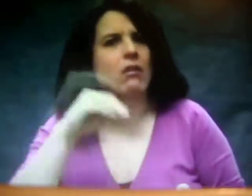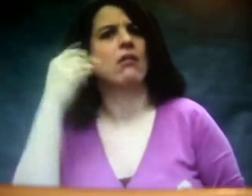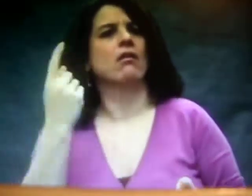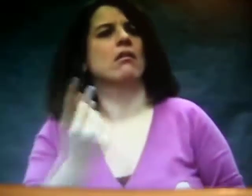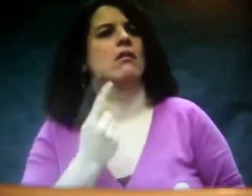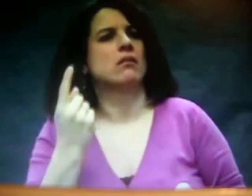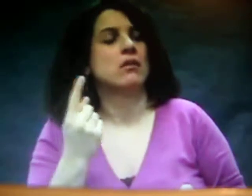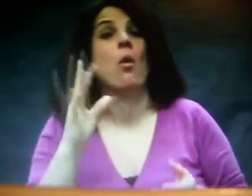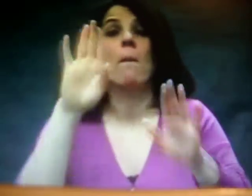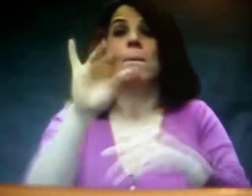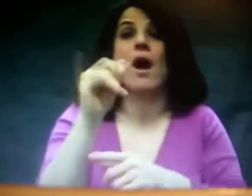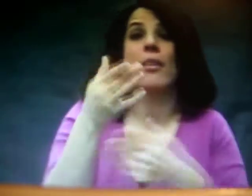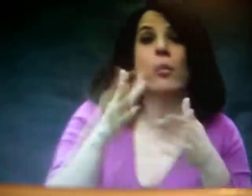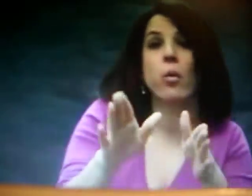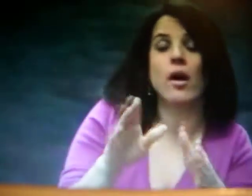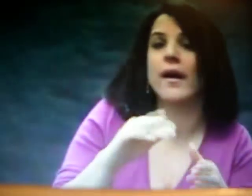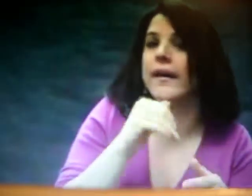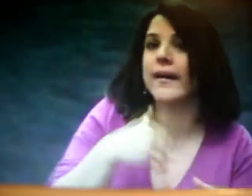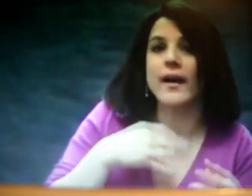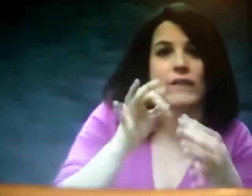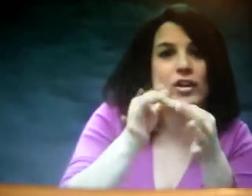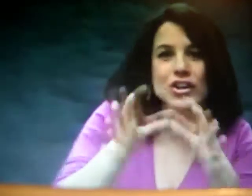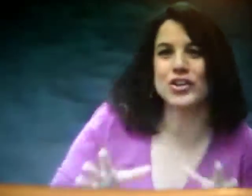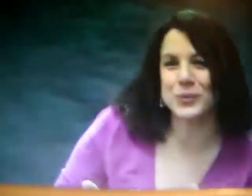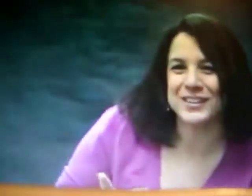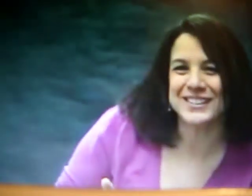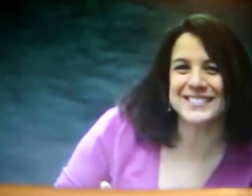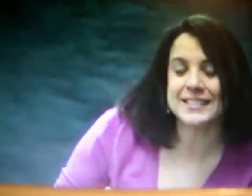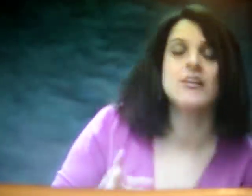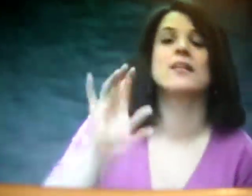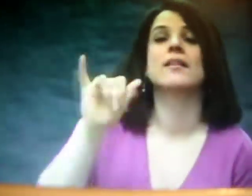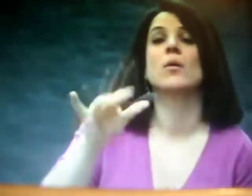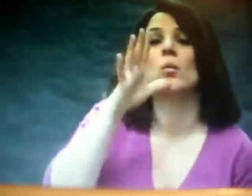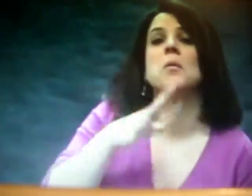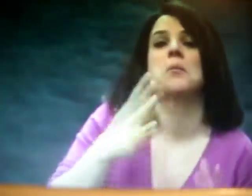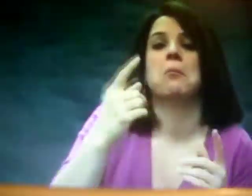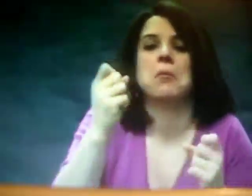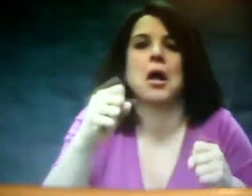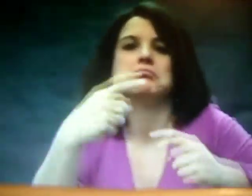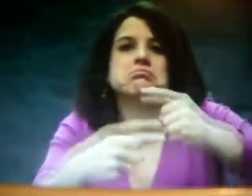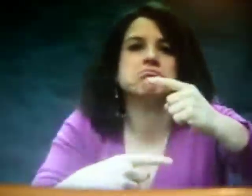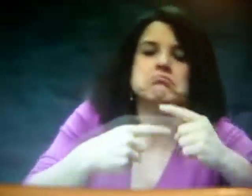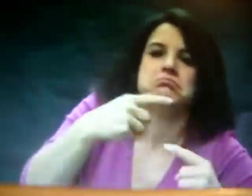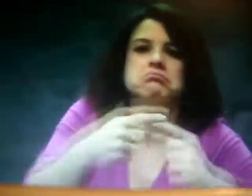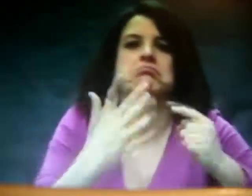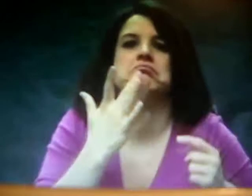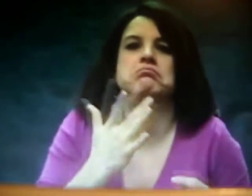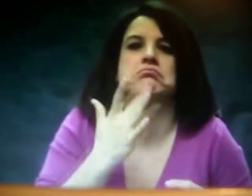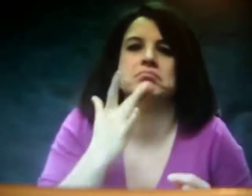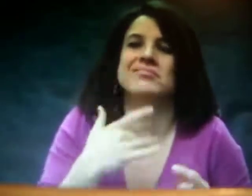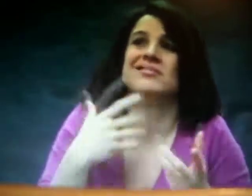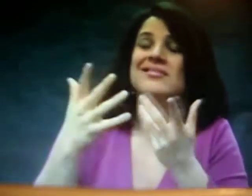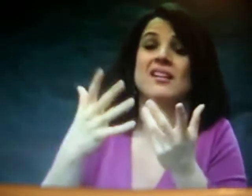said, oh, so now they're learning something. Oh, just to inform you, they didn't have an interpreter for me.